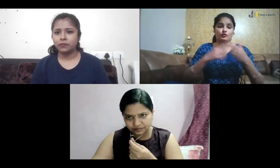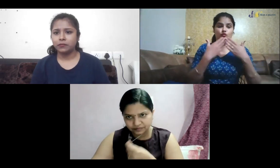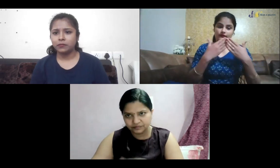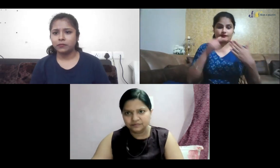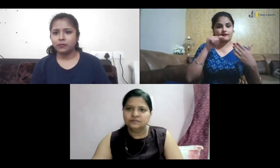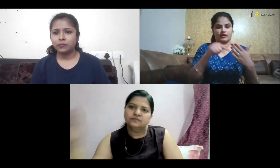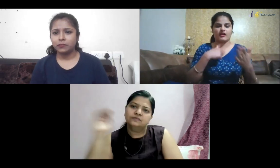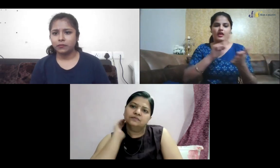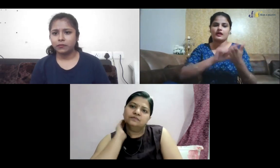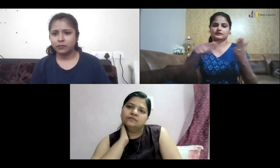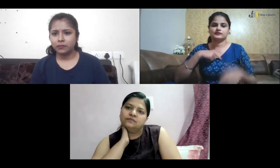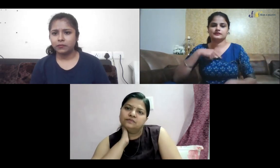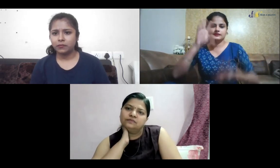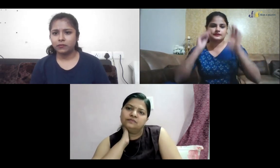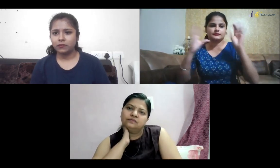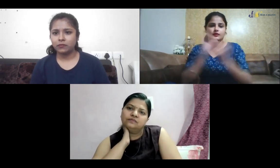also if